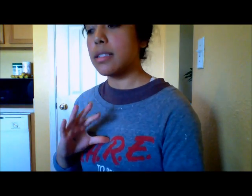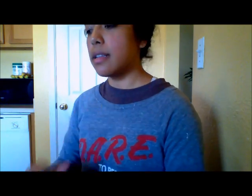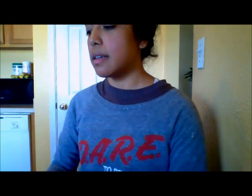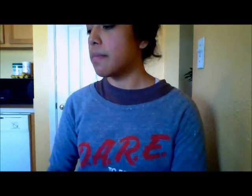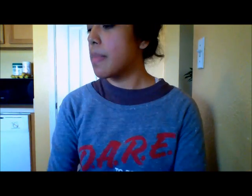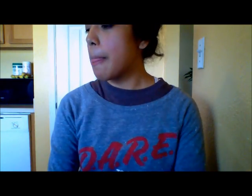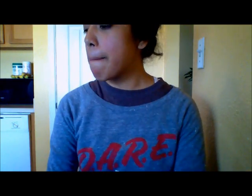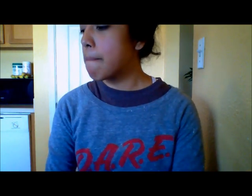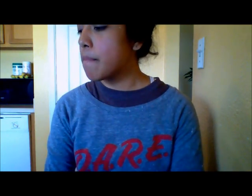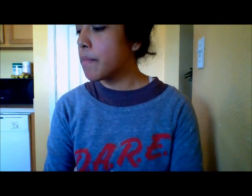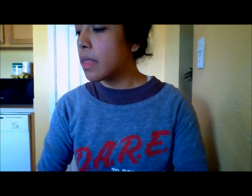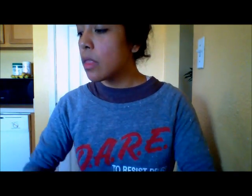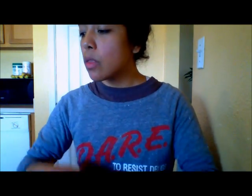excellent.